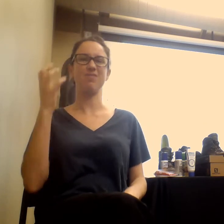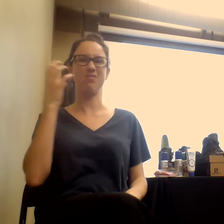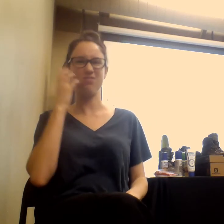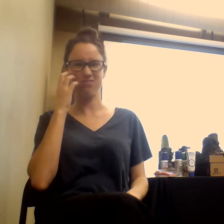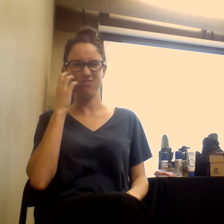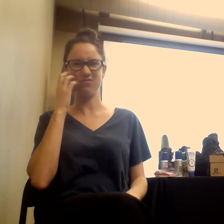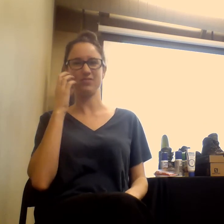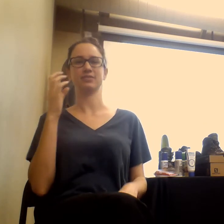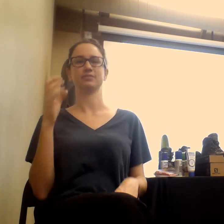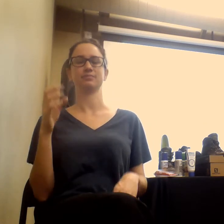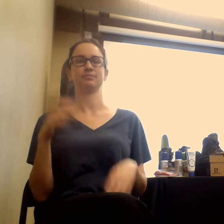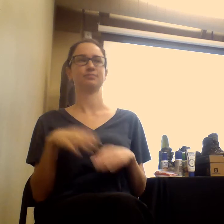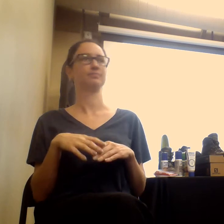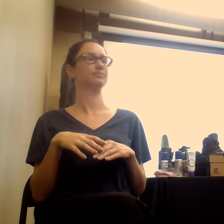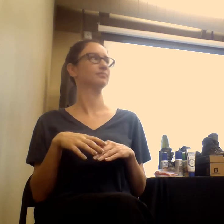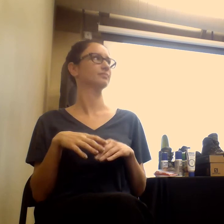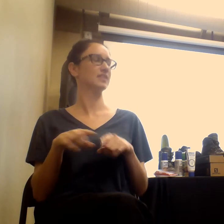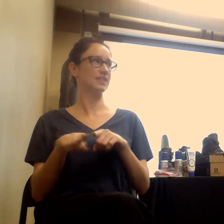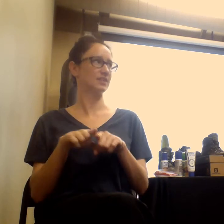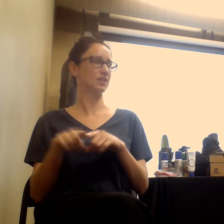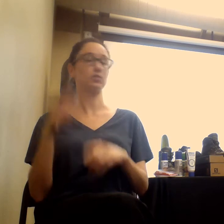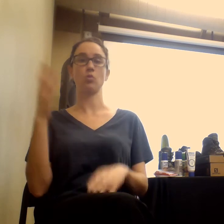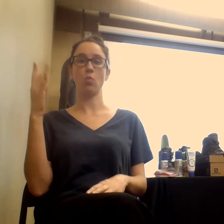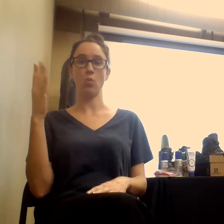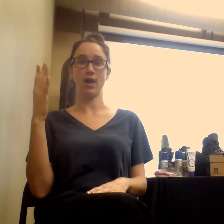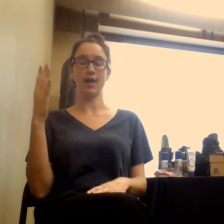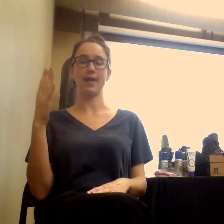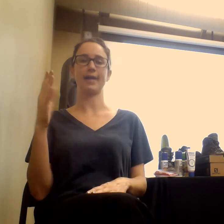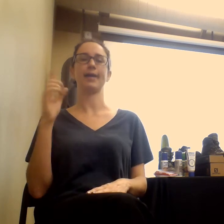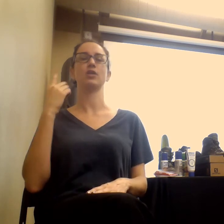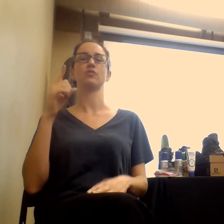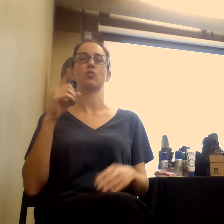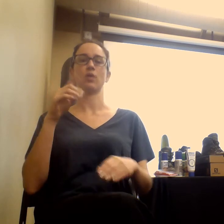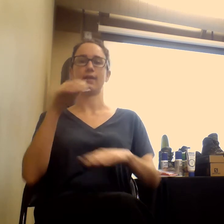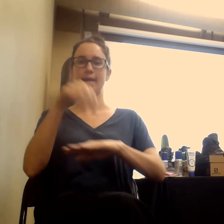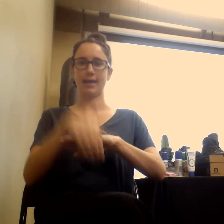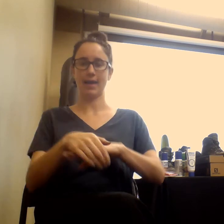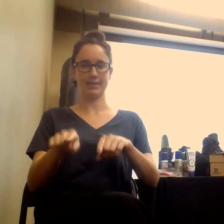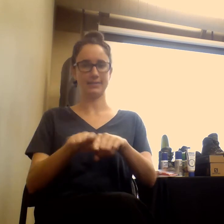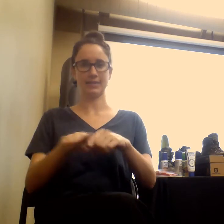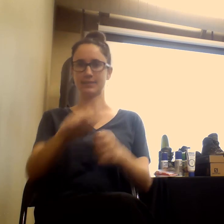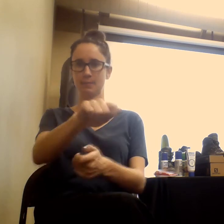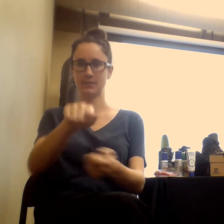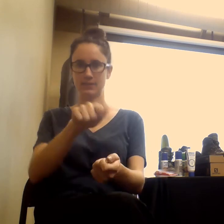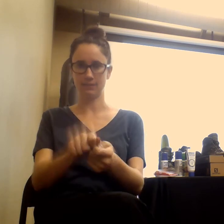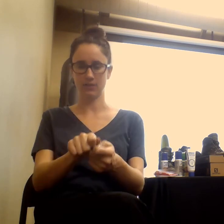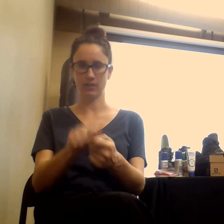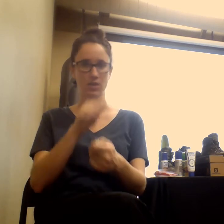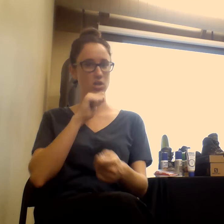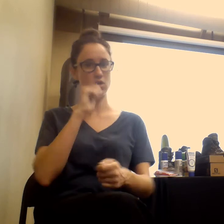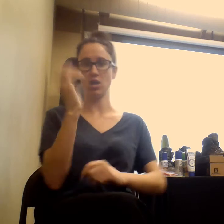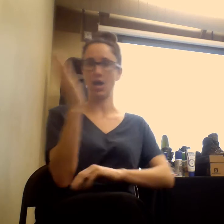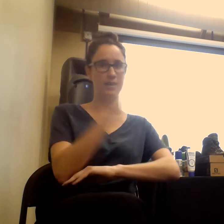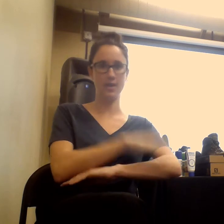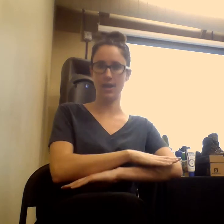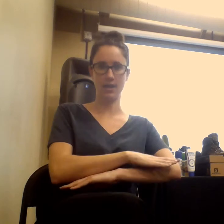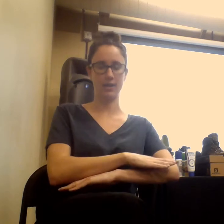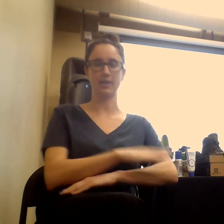they hurt, all right? Because these are my night socks, just for the night. And if you guys haven't ever done that